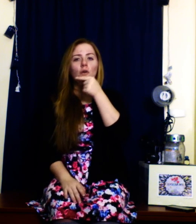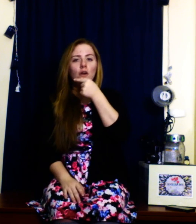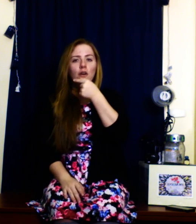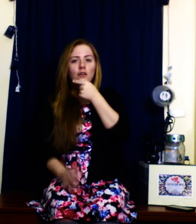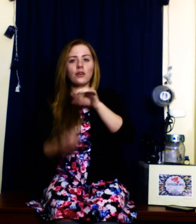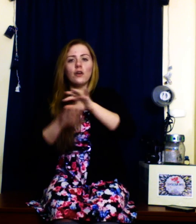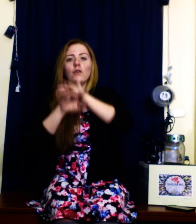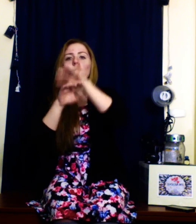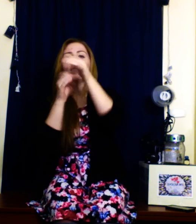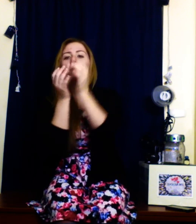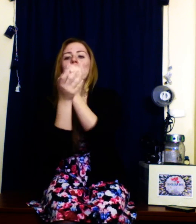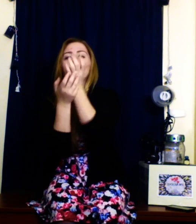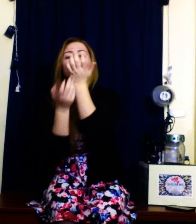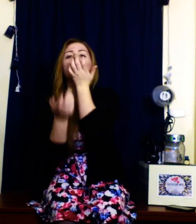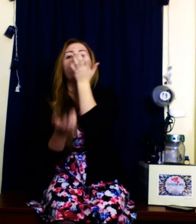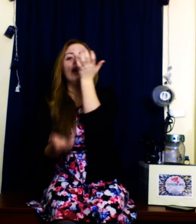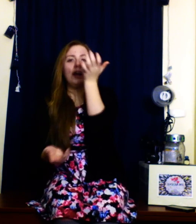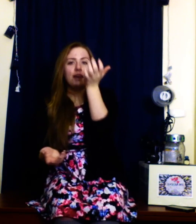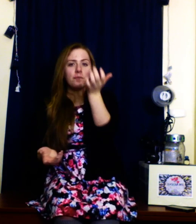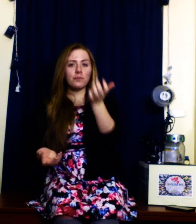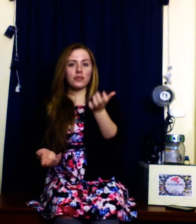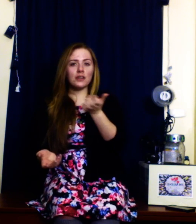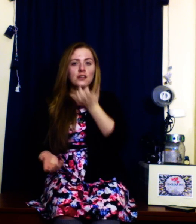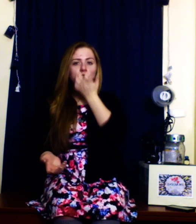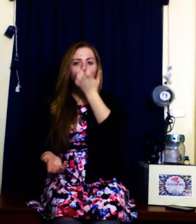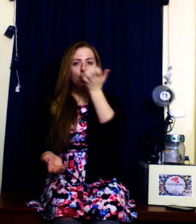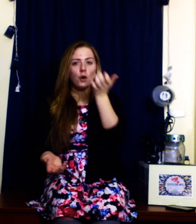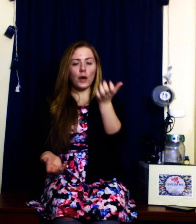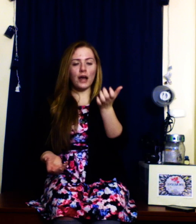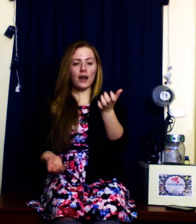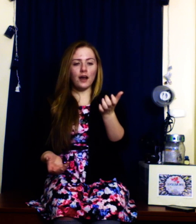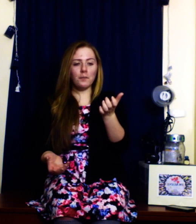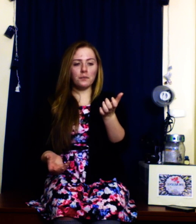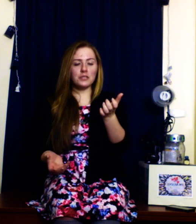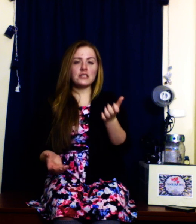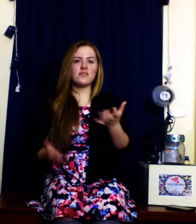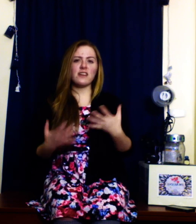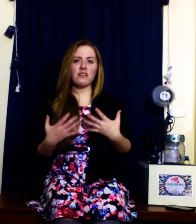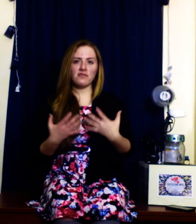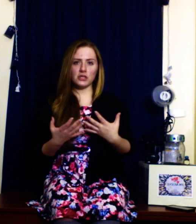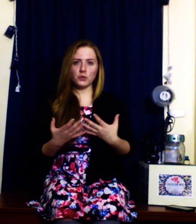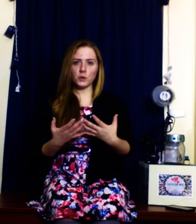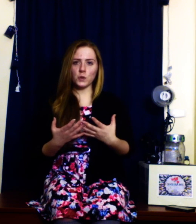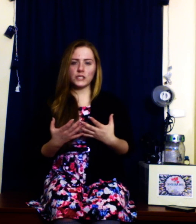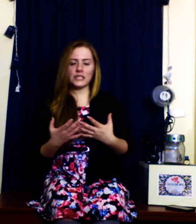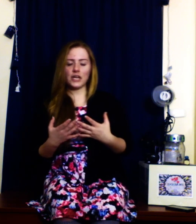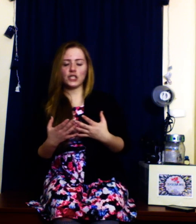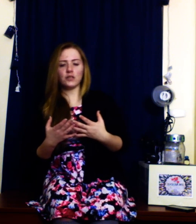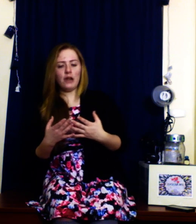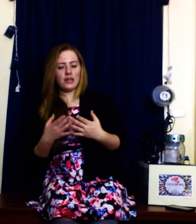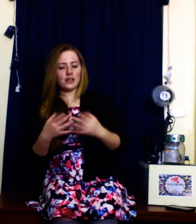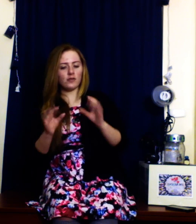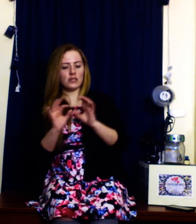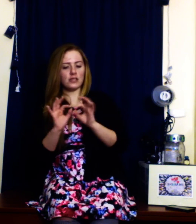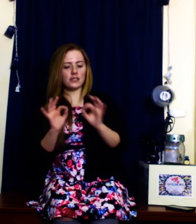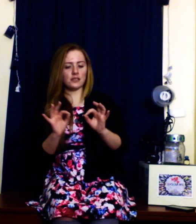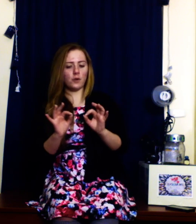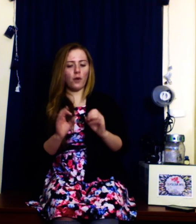corn, through the bales of hay. So this is a very visual section right here, this small